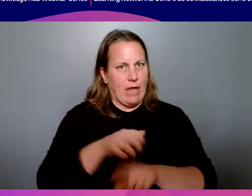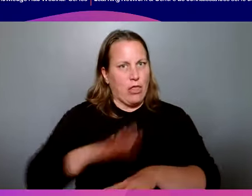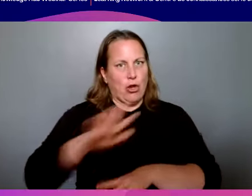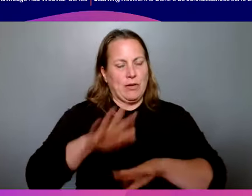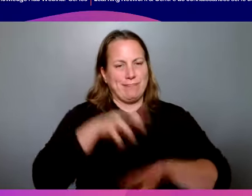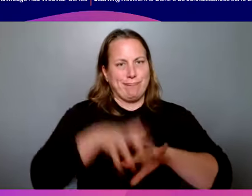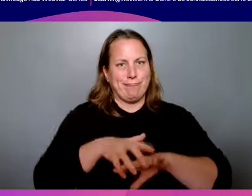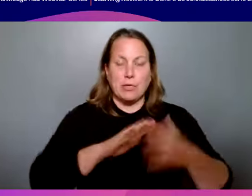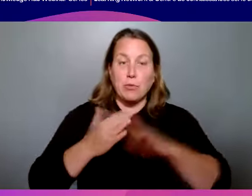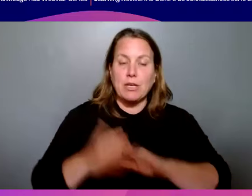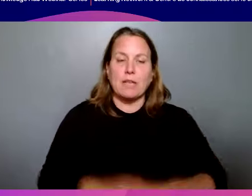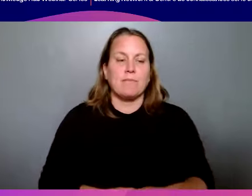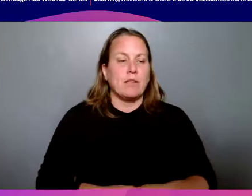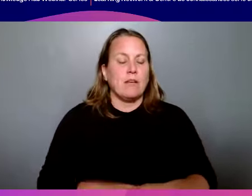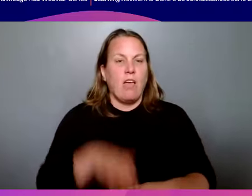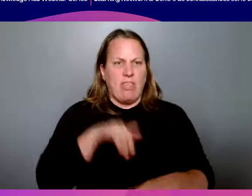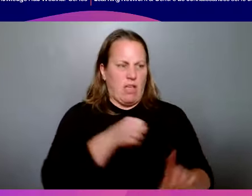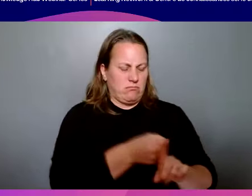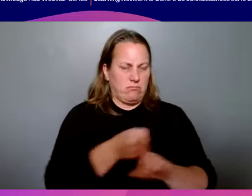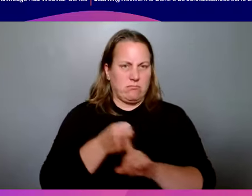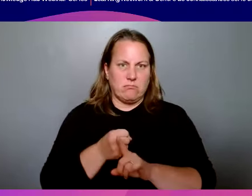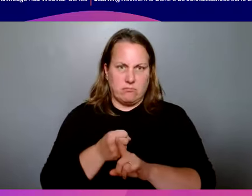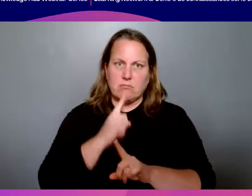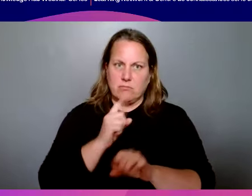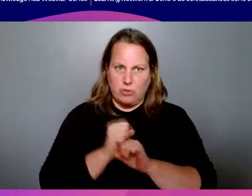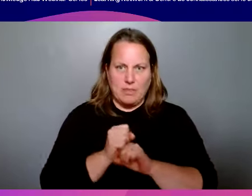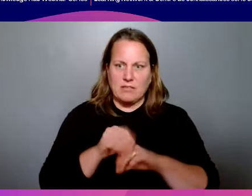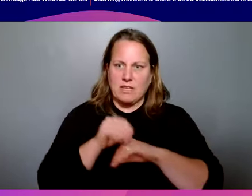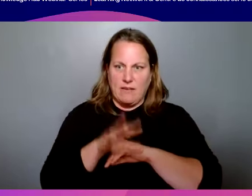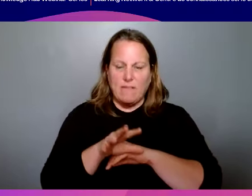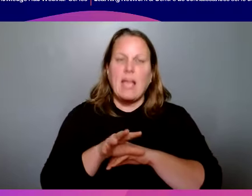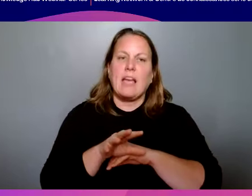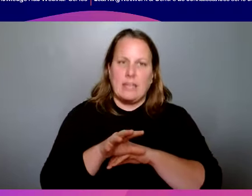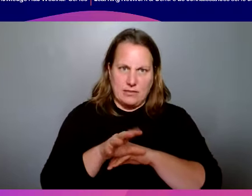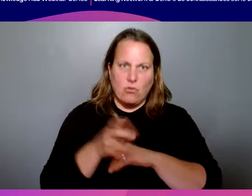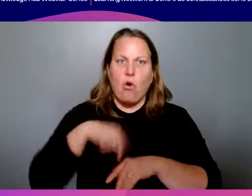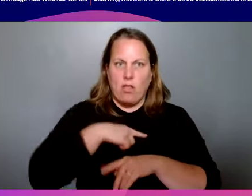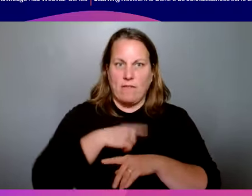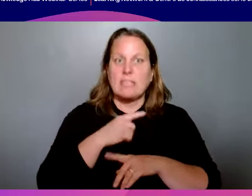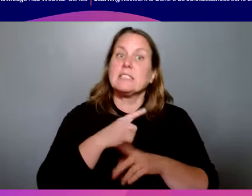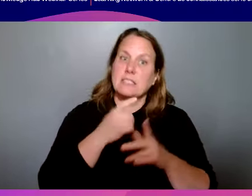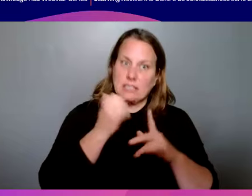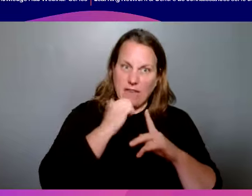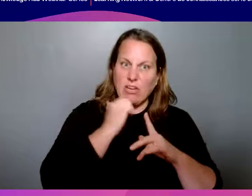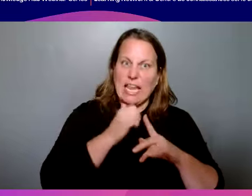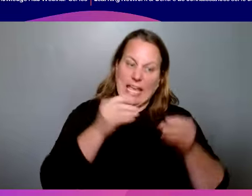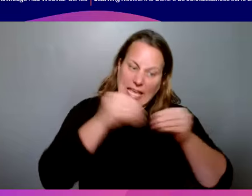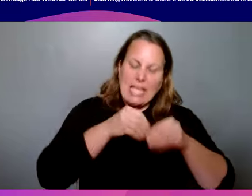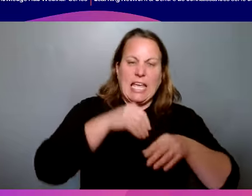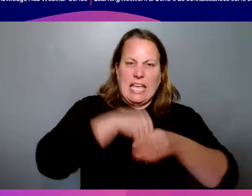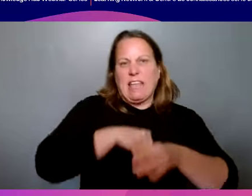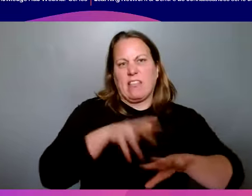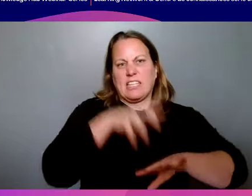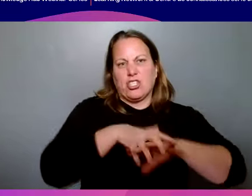These impacts continue to be felt in disproportionate and everyday ways against Indigenous communities. We